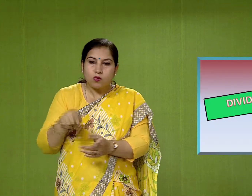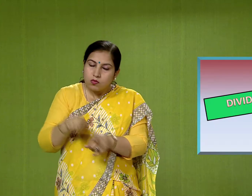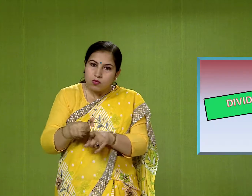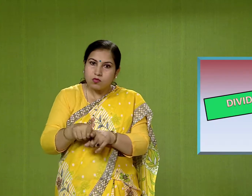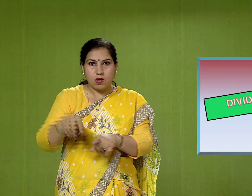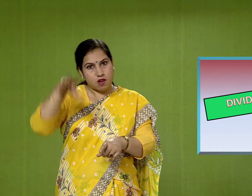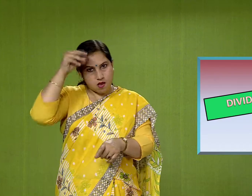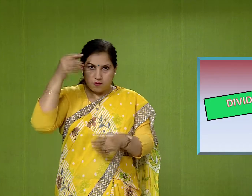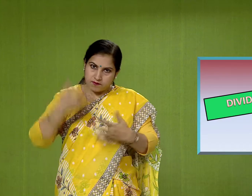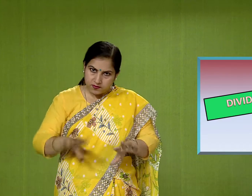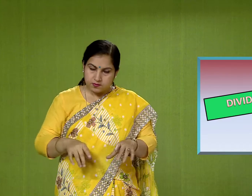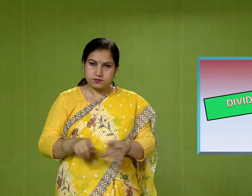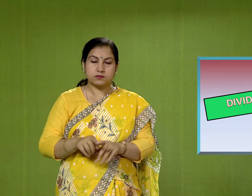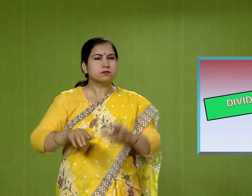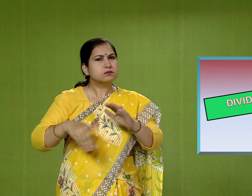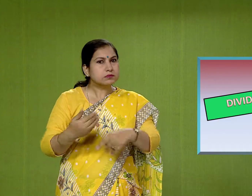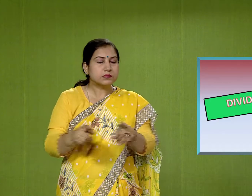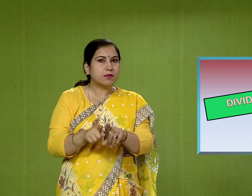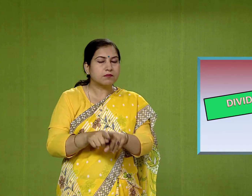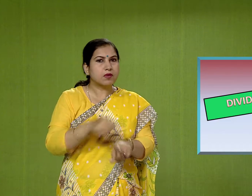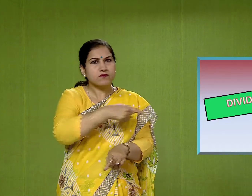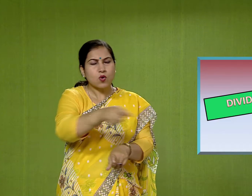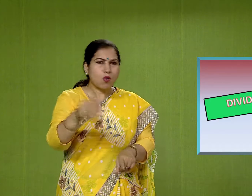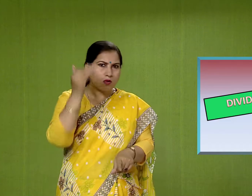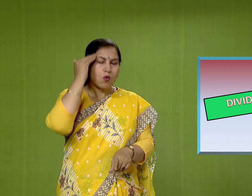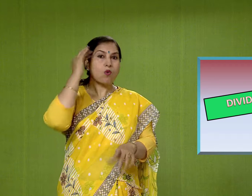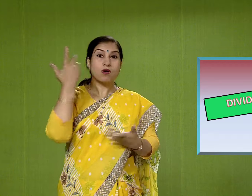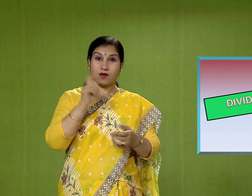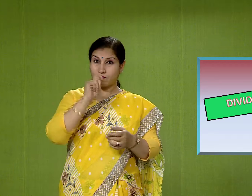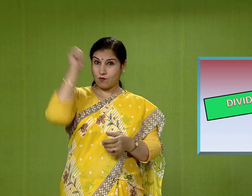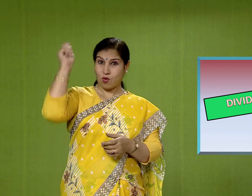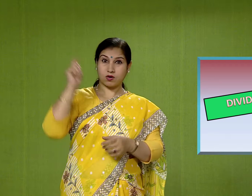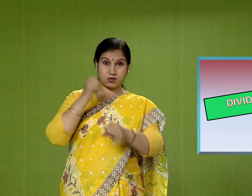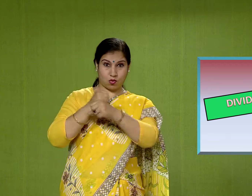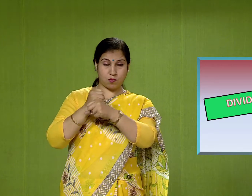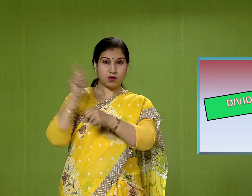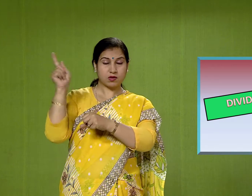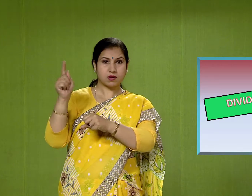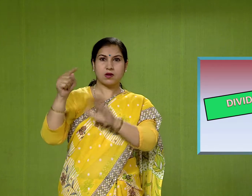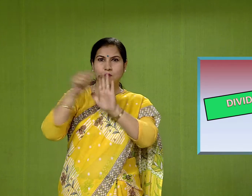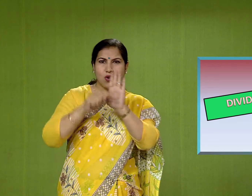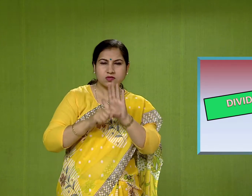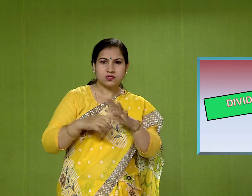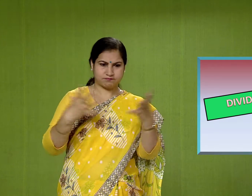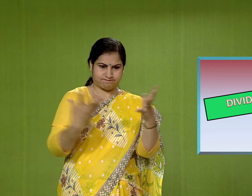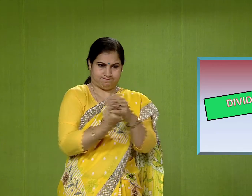Learners, we came to know about the British policy of divide and rule